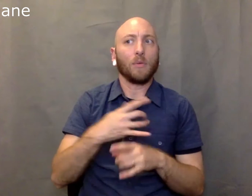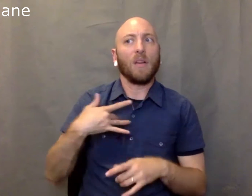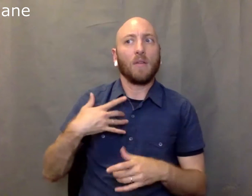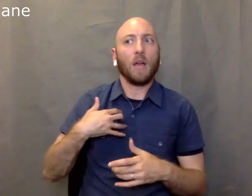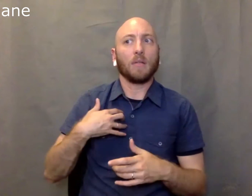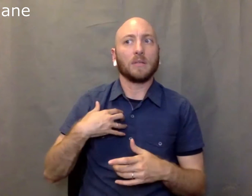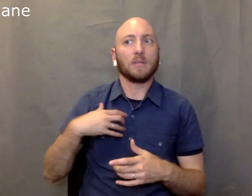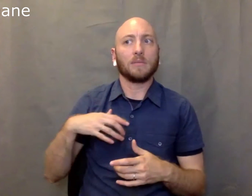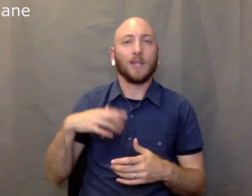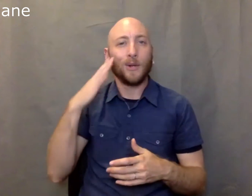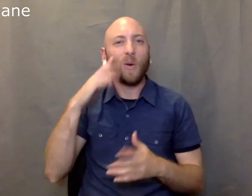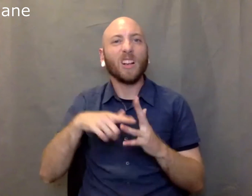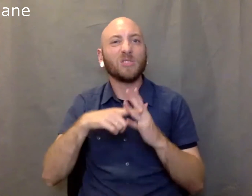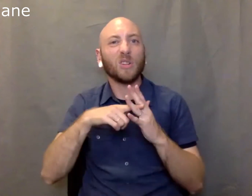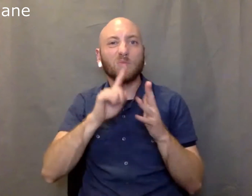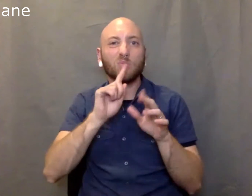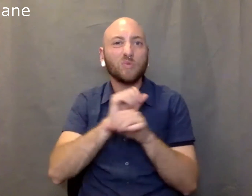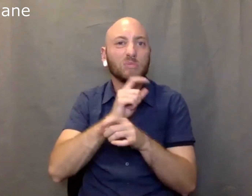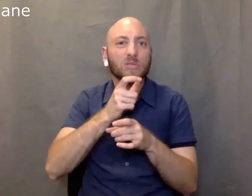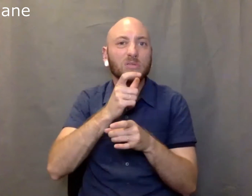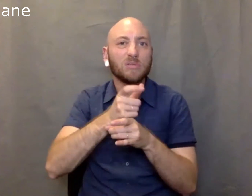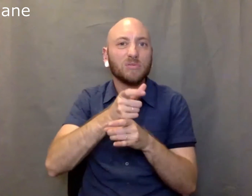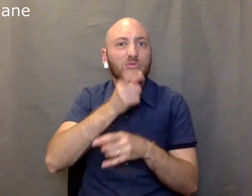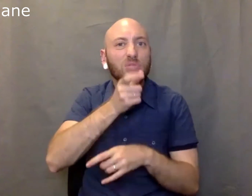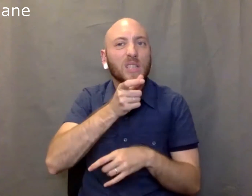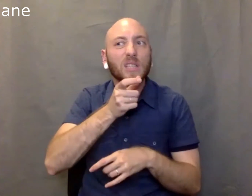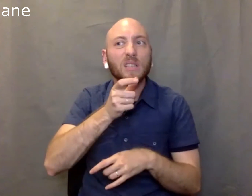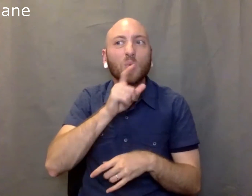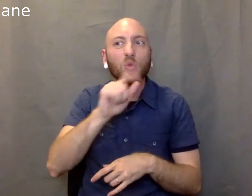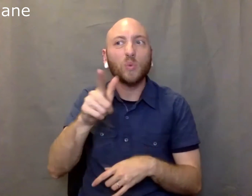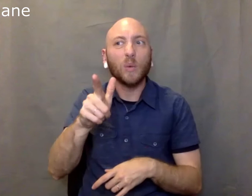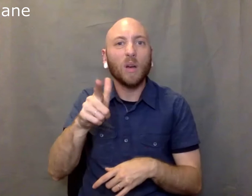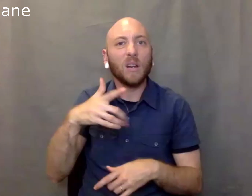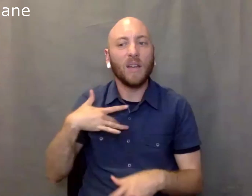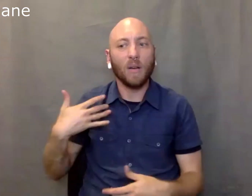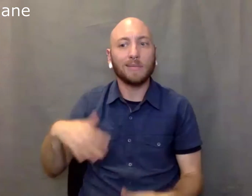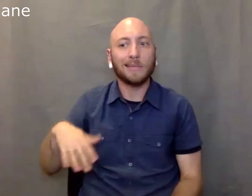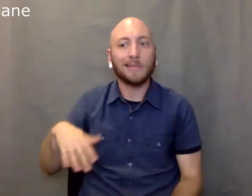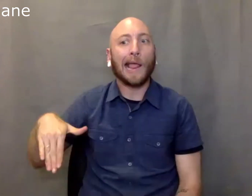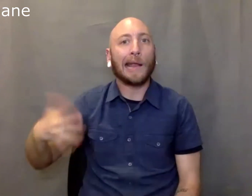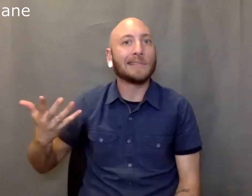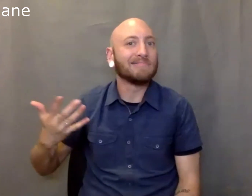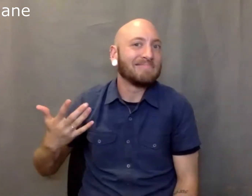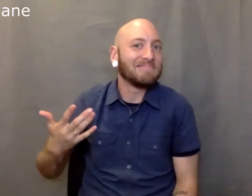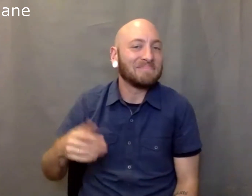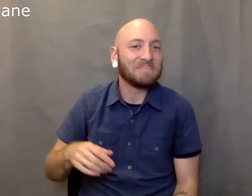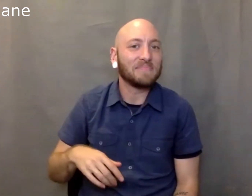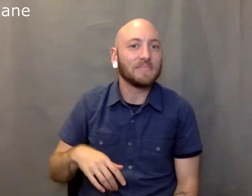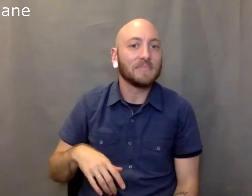21-year-old who is drinking at the bars for the first time in his life. And it escalated really, really,